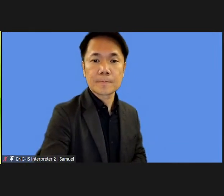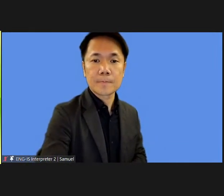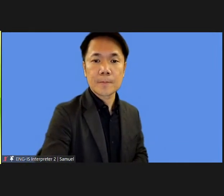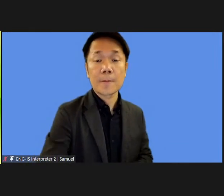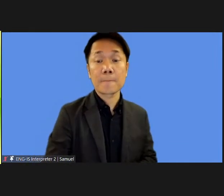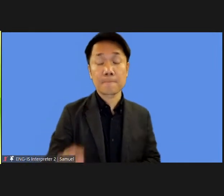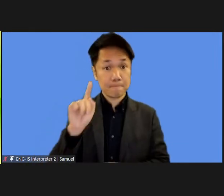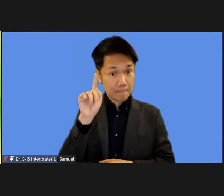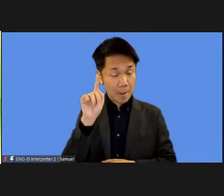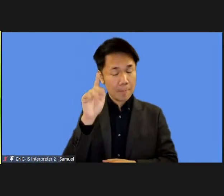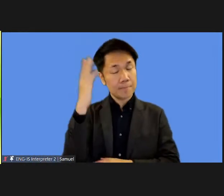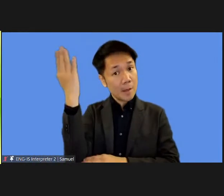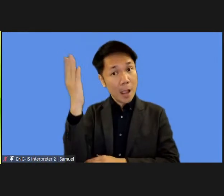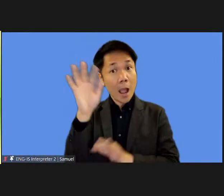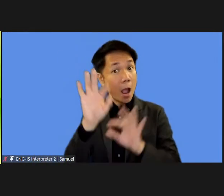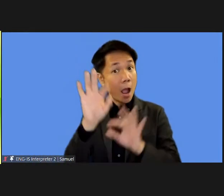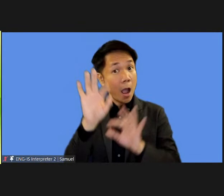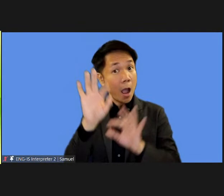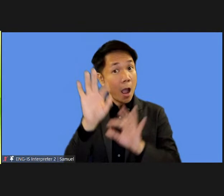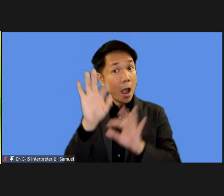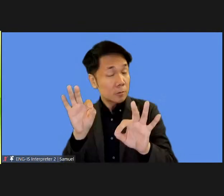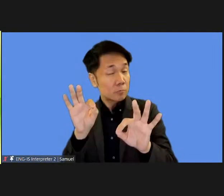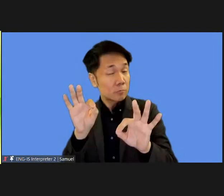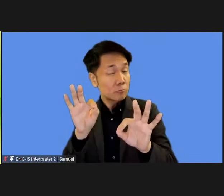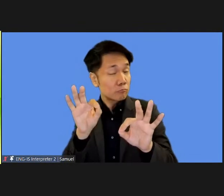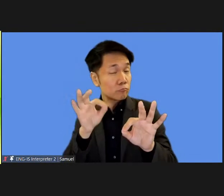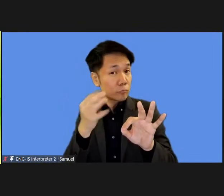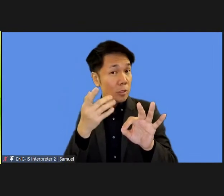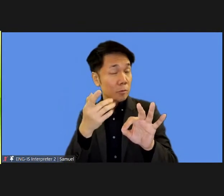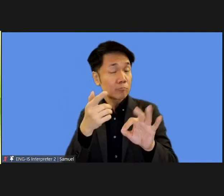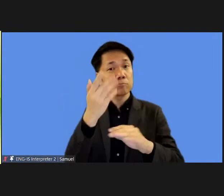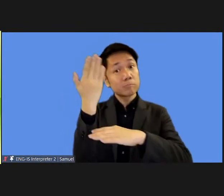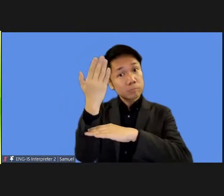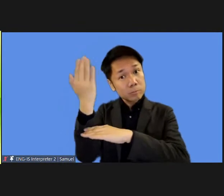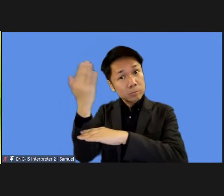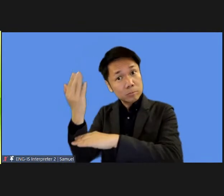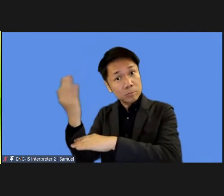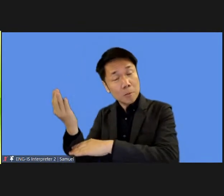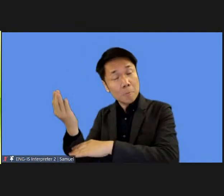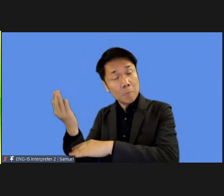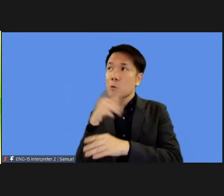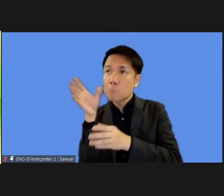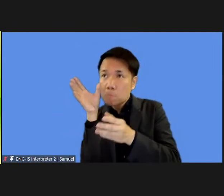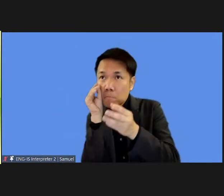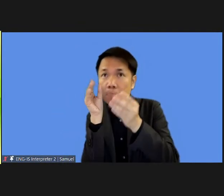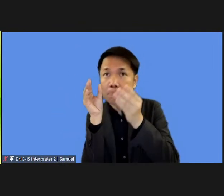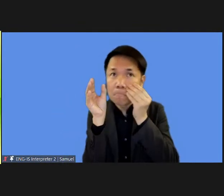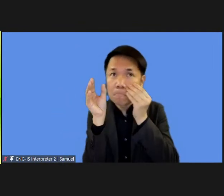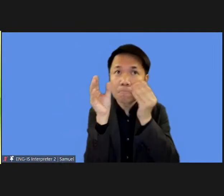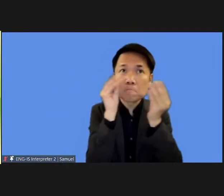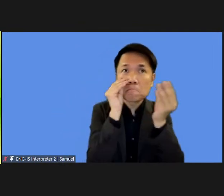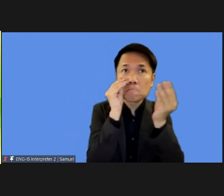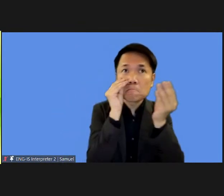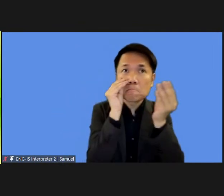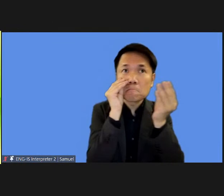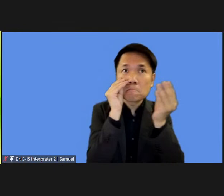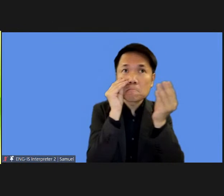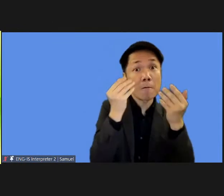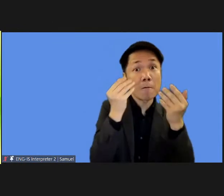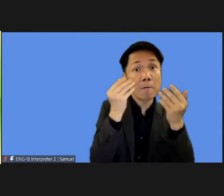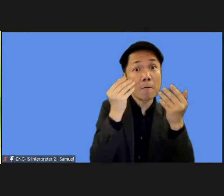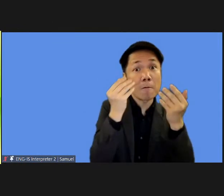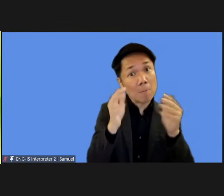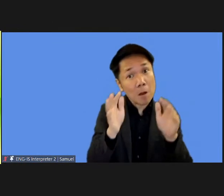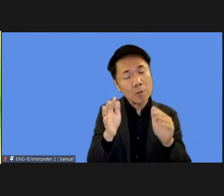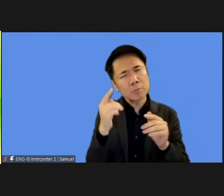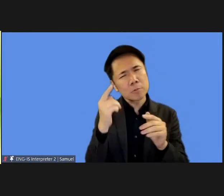the groups something that leads to real action, and the way we plan the action